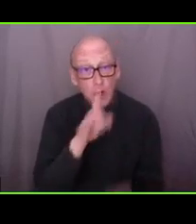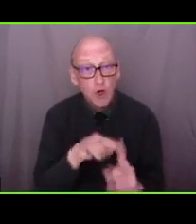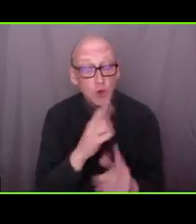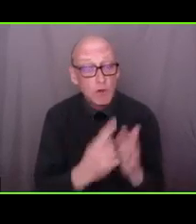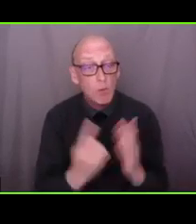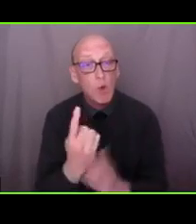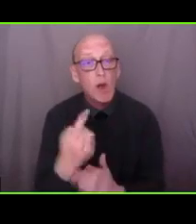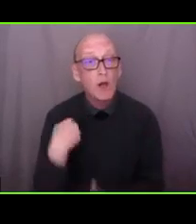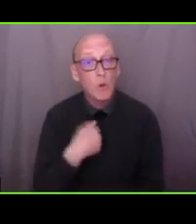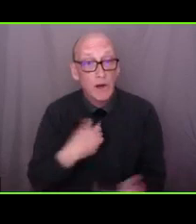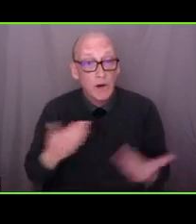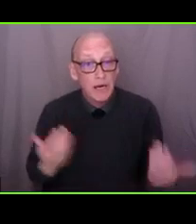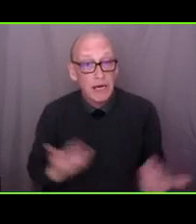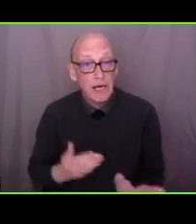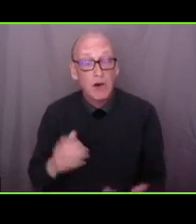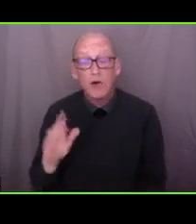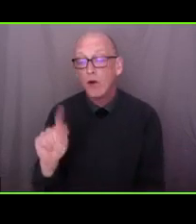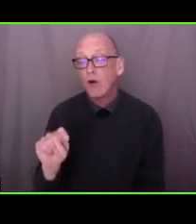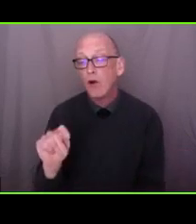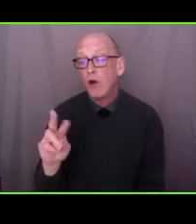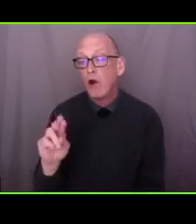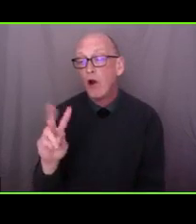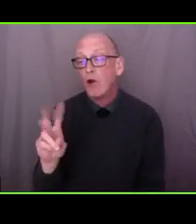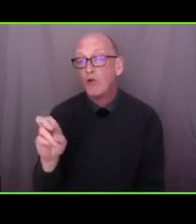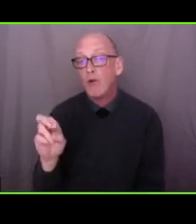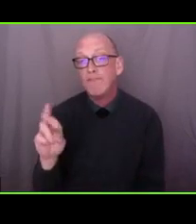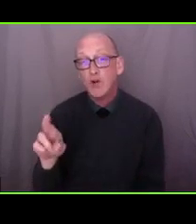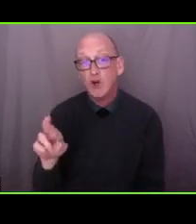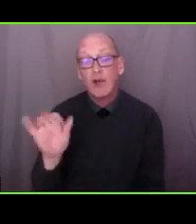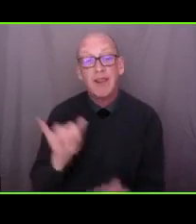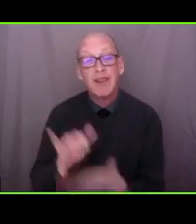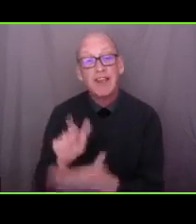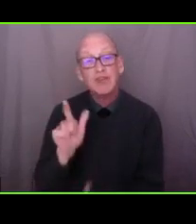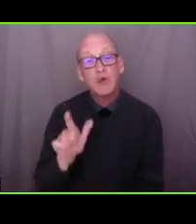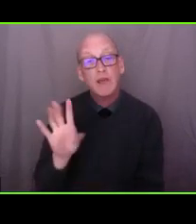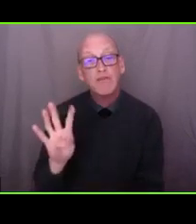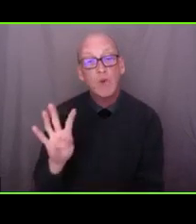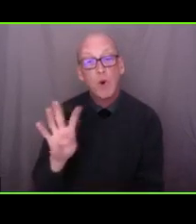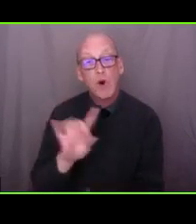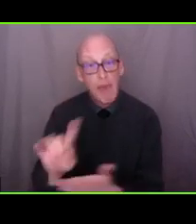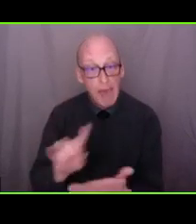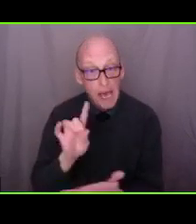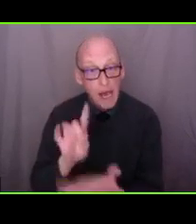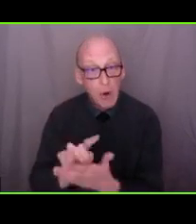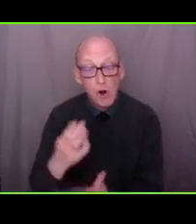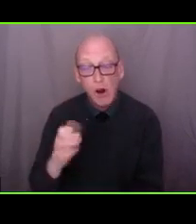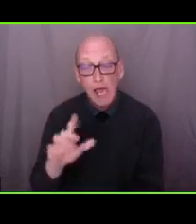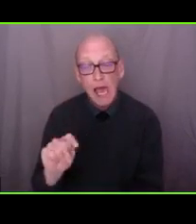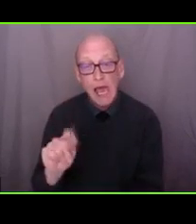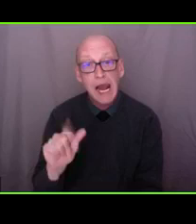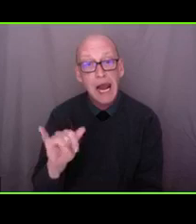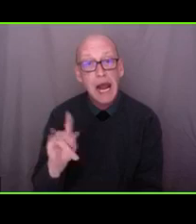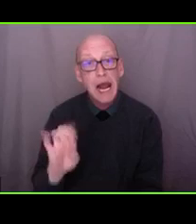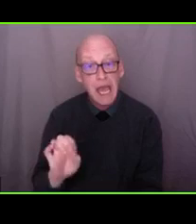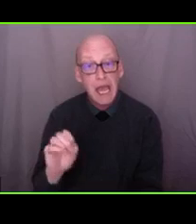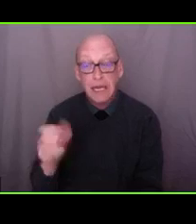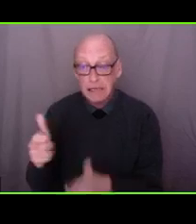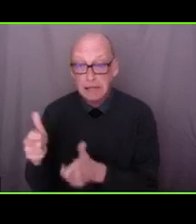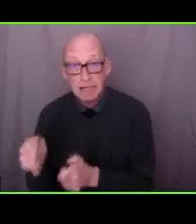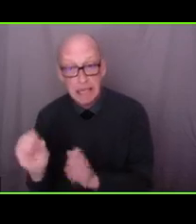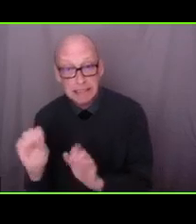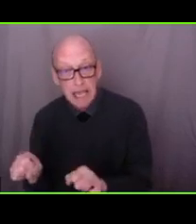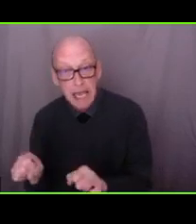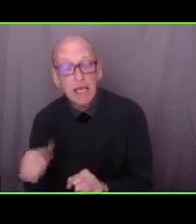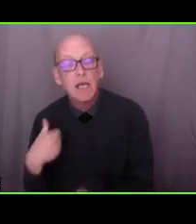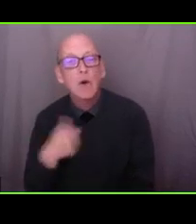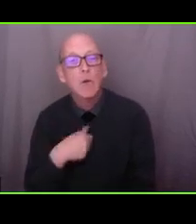have Trevor, which is a 24-hour hotline they can call or text. So it's some things out there. We just have to get the message out there to our